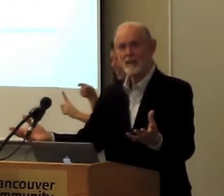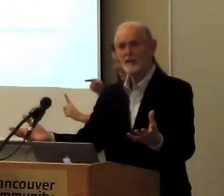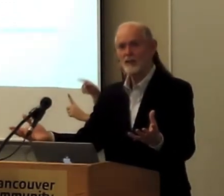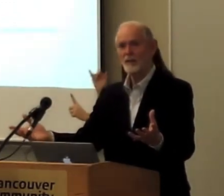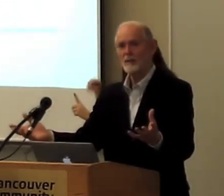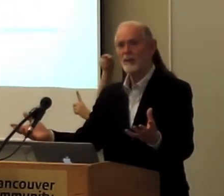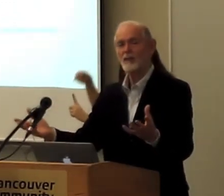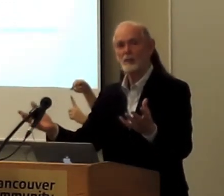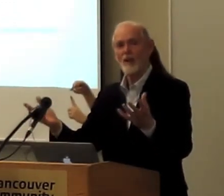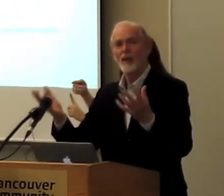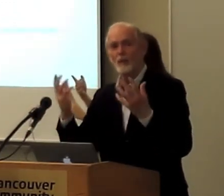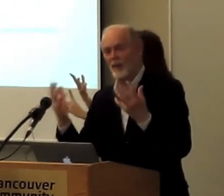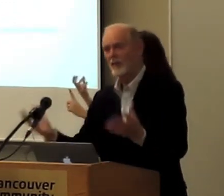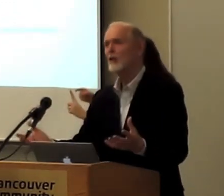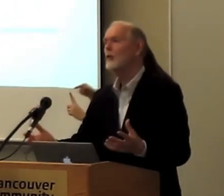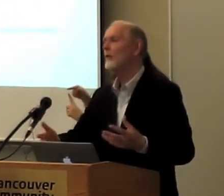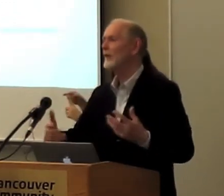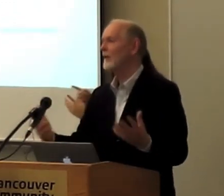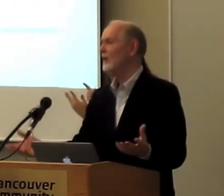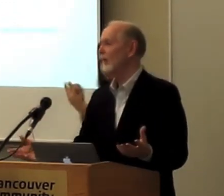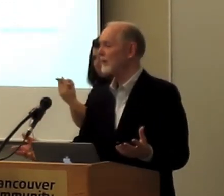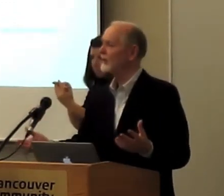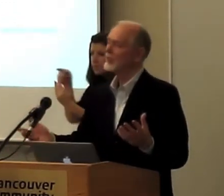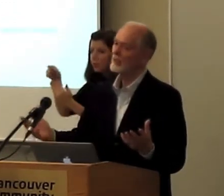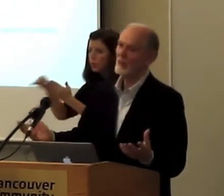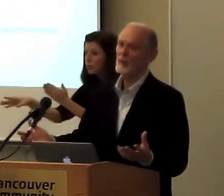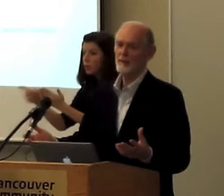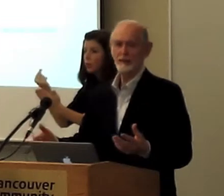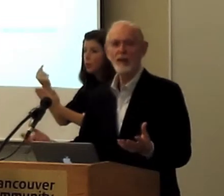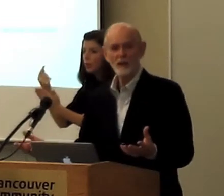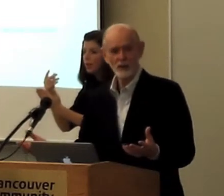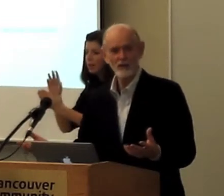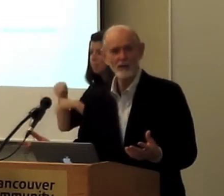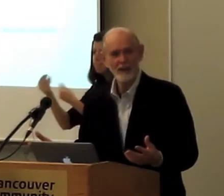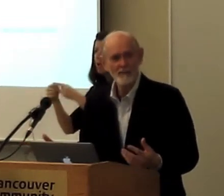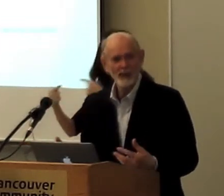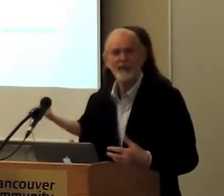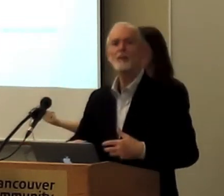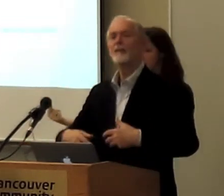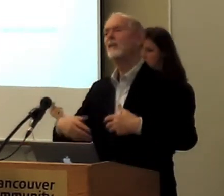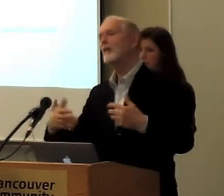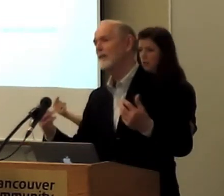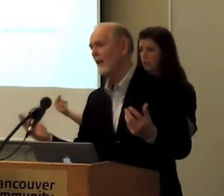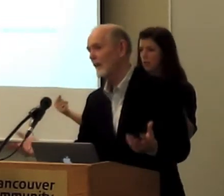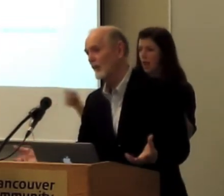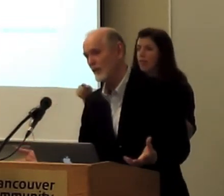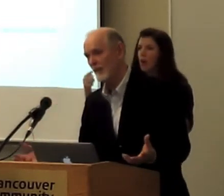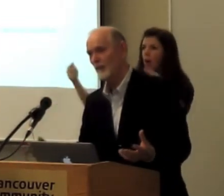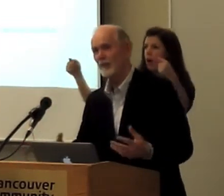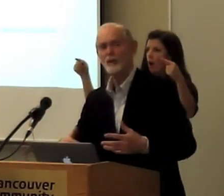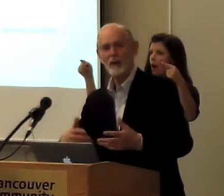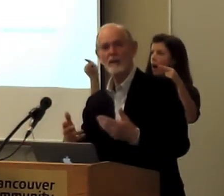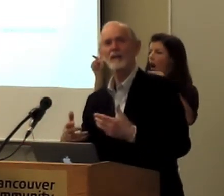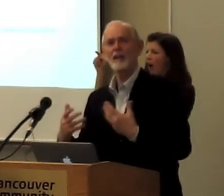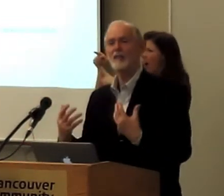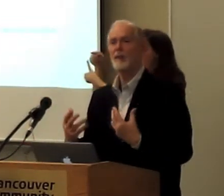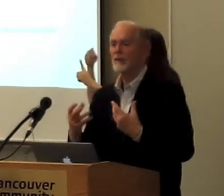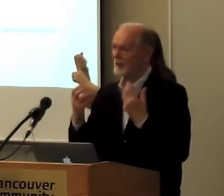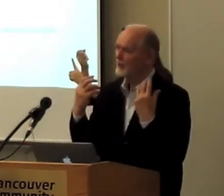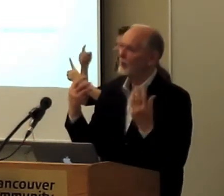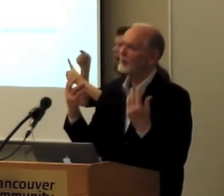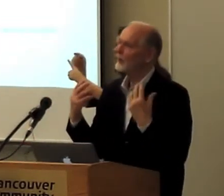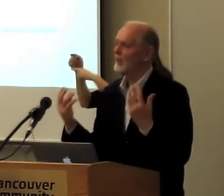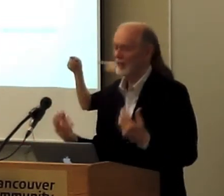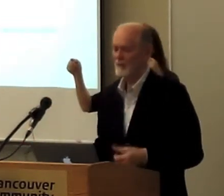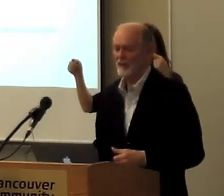it in these kinds of terms, because we know that they work. It's not just that they work for 5-year-olds, they work for 95-year-olds. They work throughout our lives,